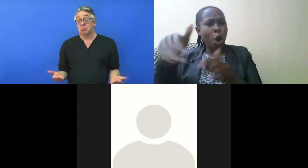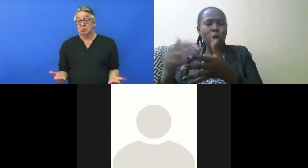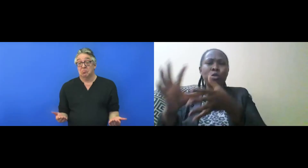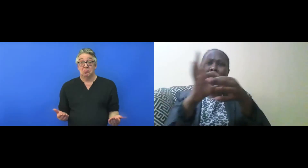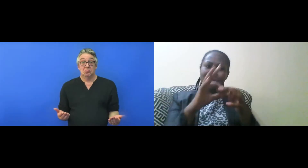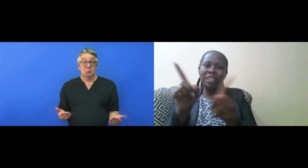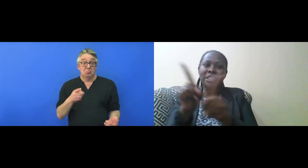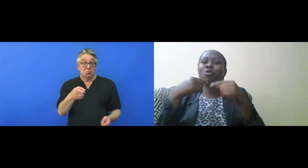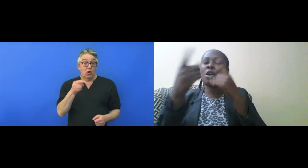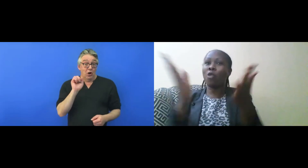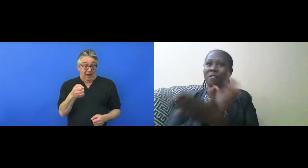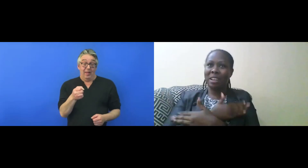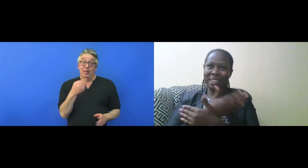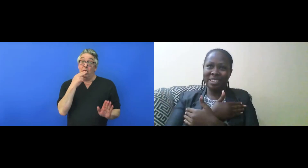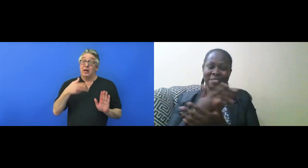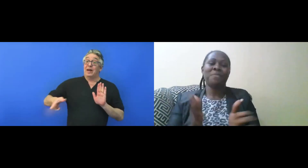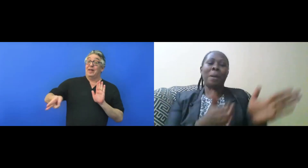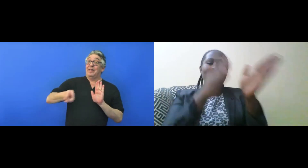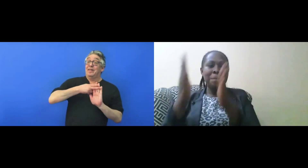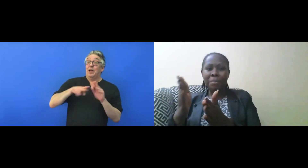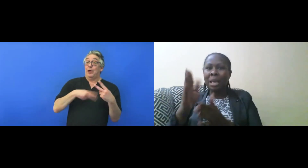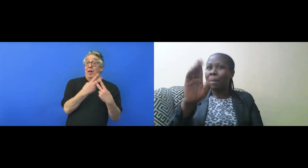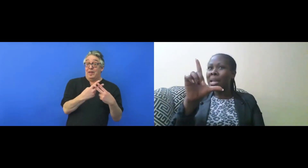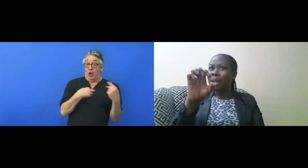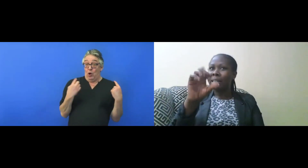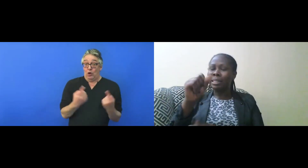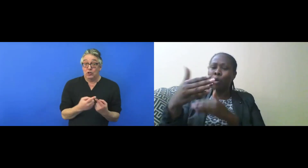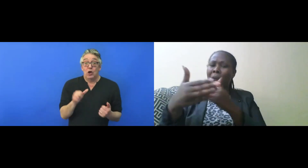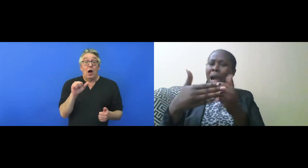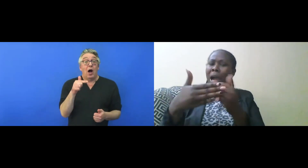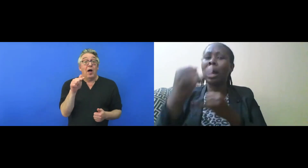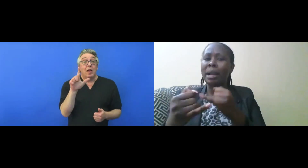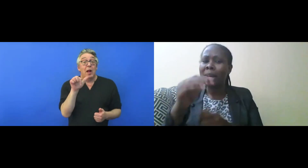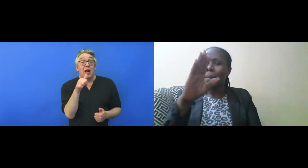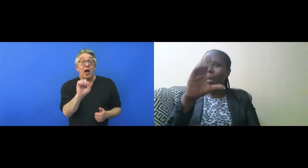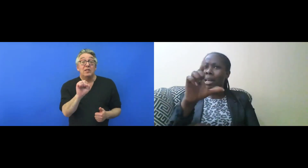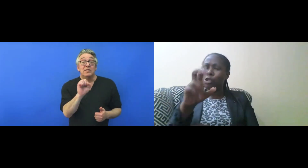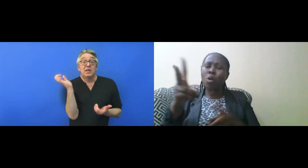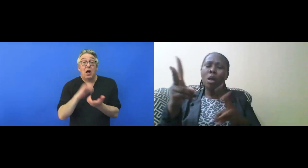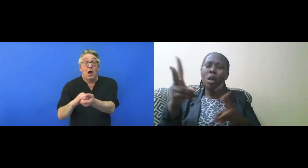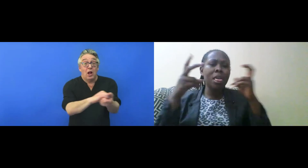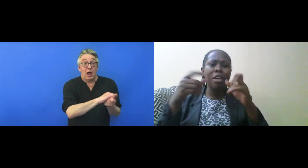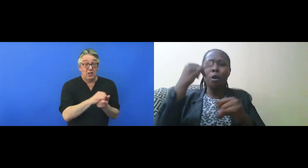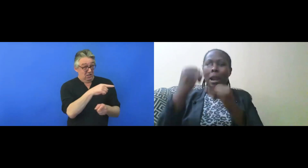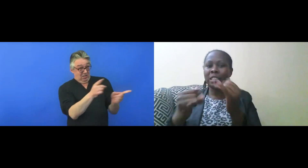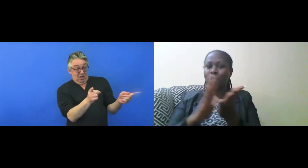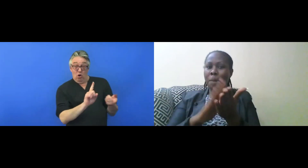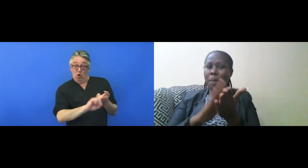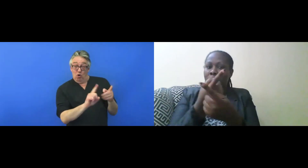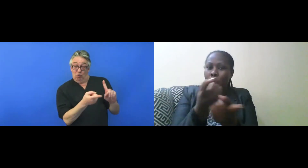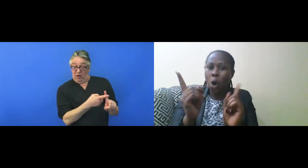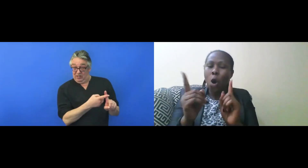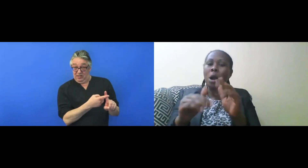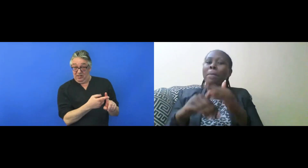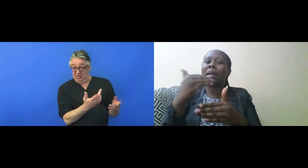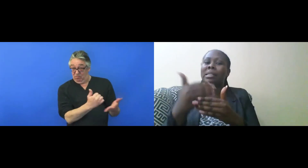Atlas Alliance, tag all our partners and friends. Now, Blessing, as we come to the end, we've